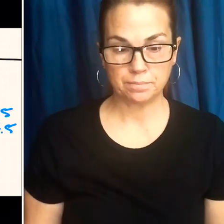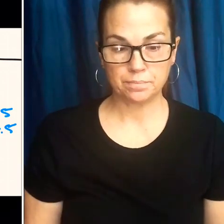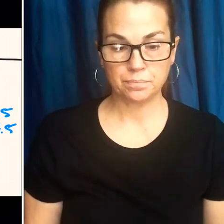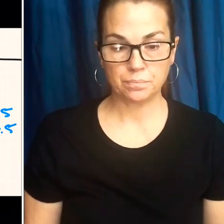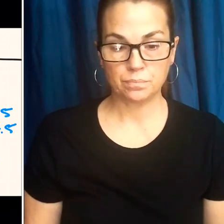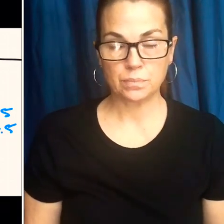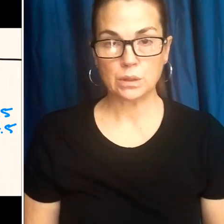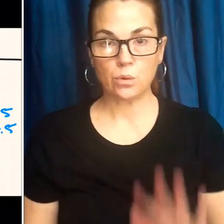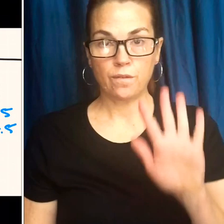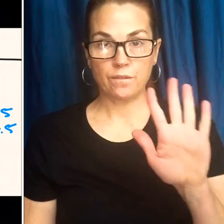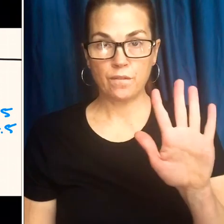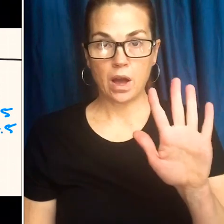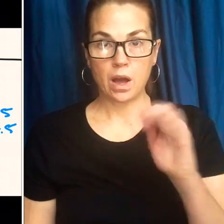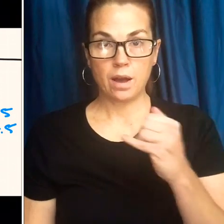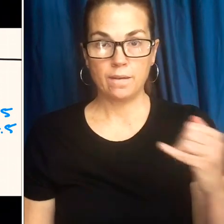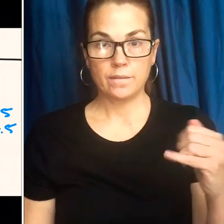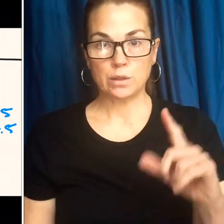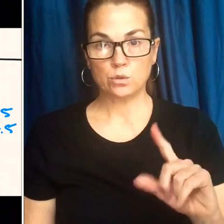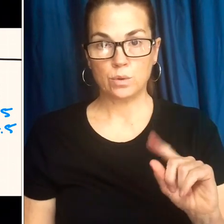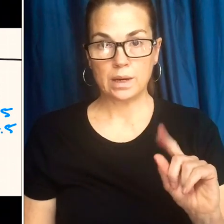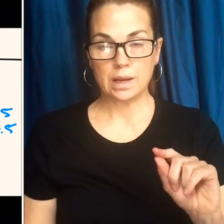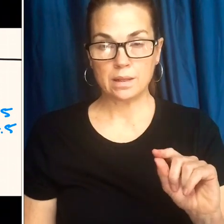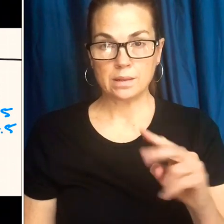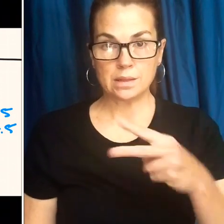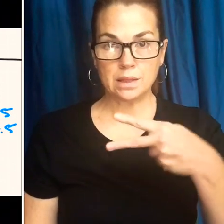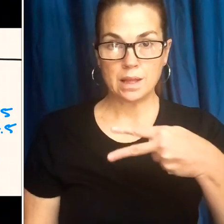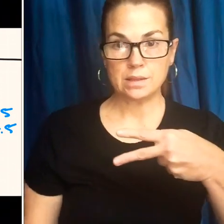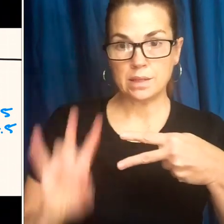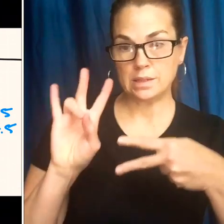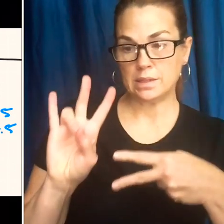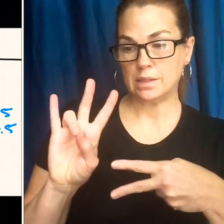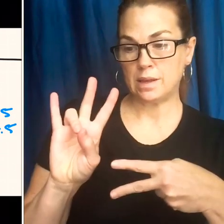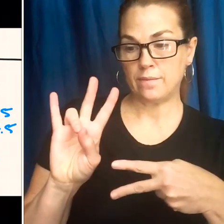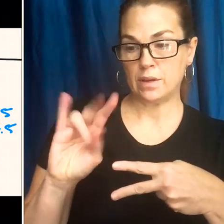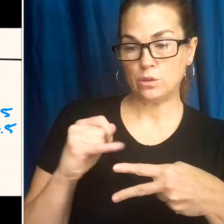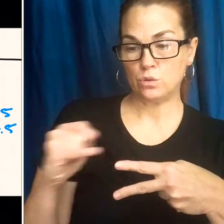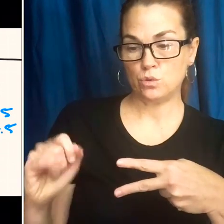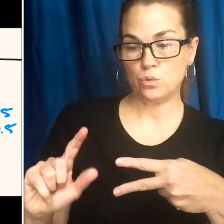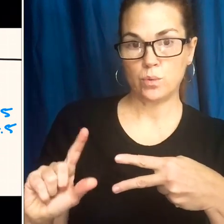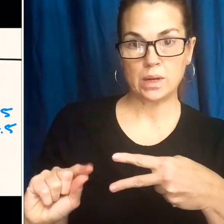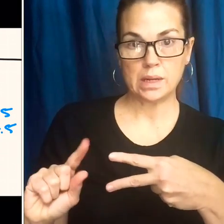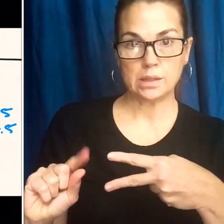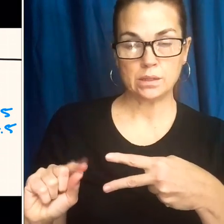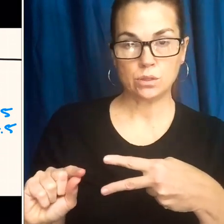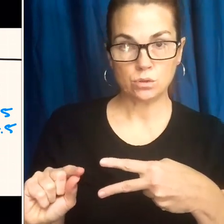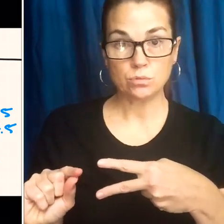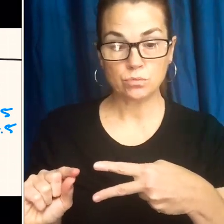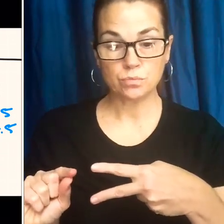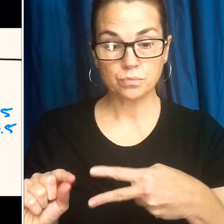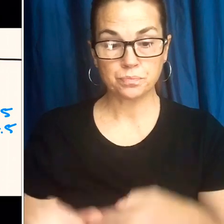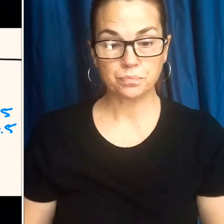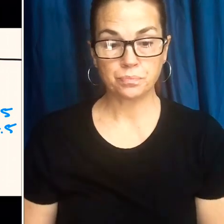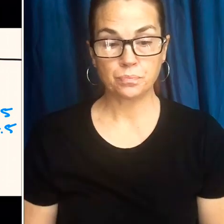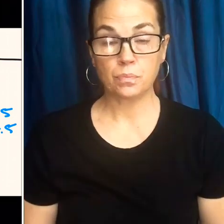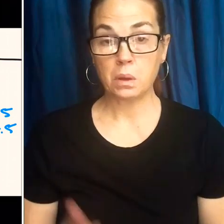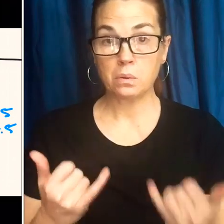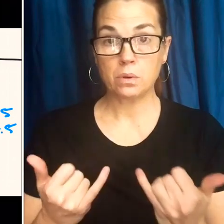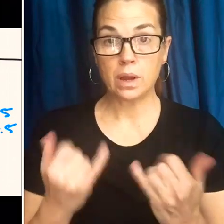my number line up into 20 parts, 1, 2, 3, 4, 5, 6, 7, 8, 9, 10, 11,